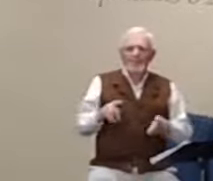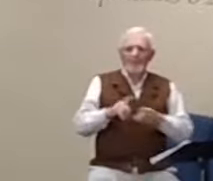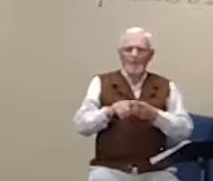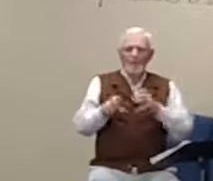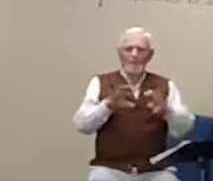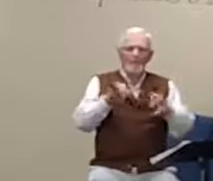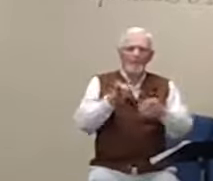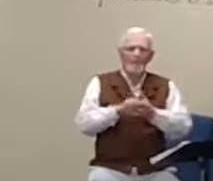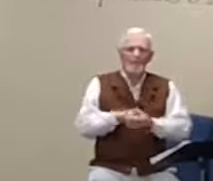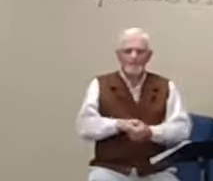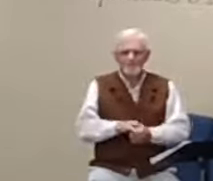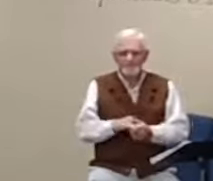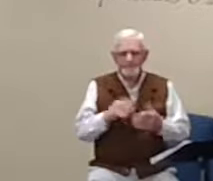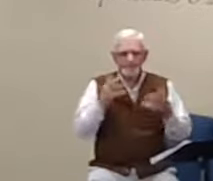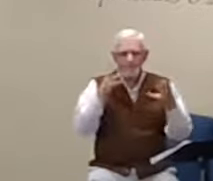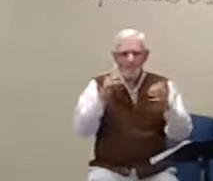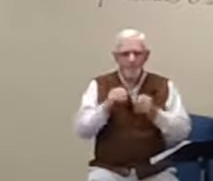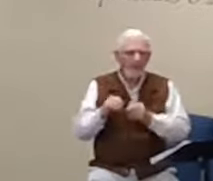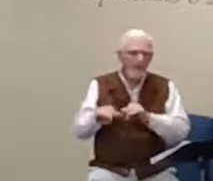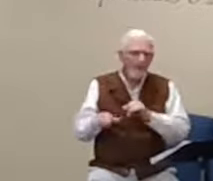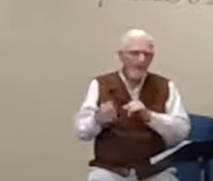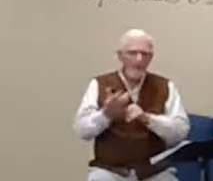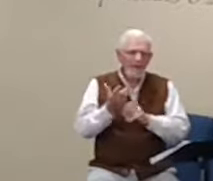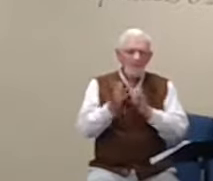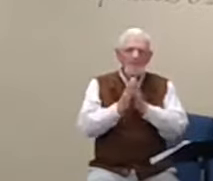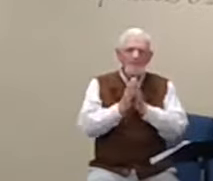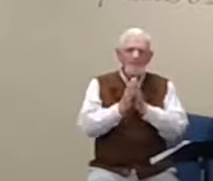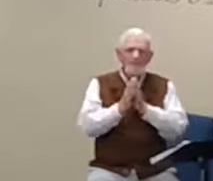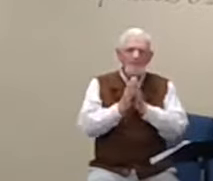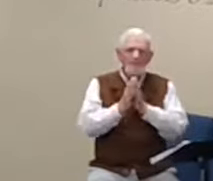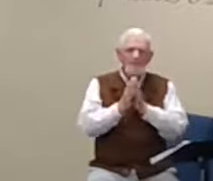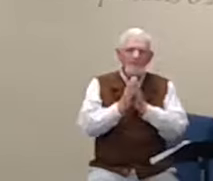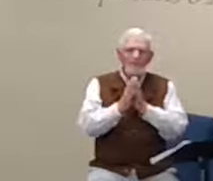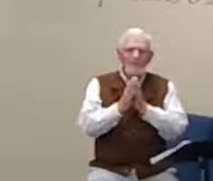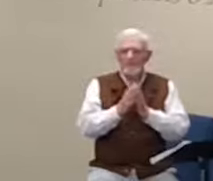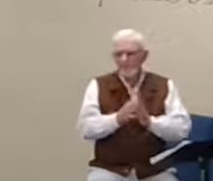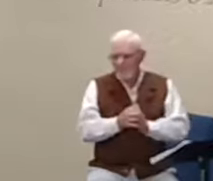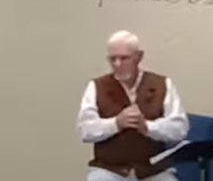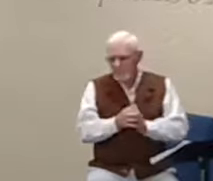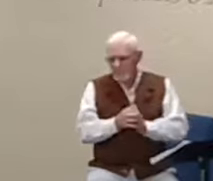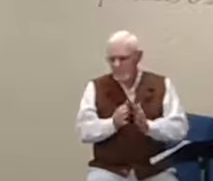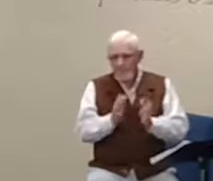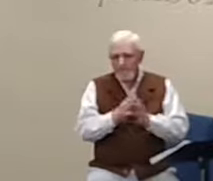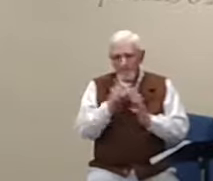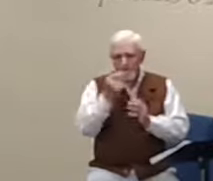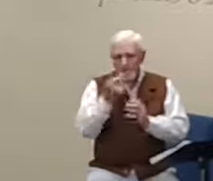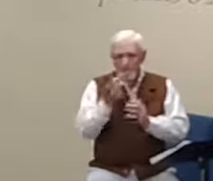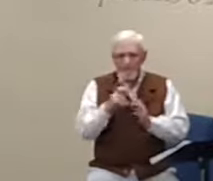not. So I said, I don't know anything else to do except pray, and then I prayed for a couple